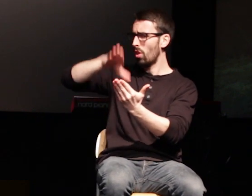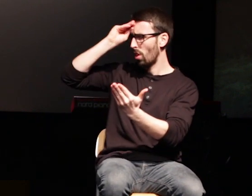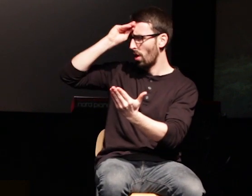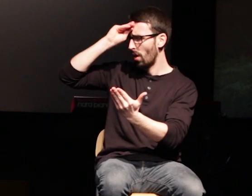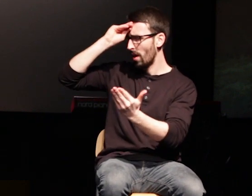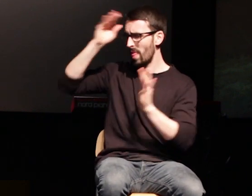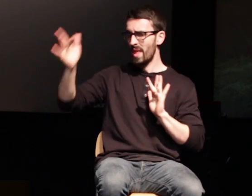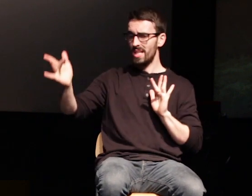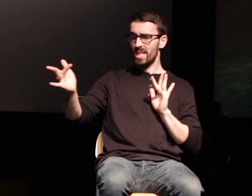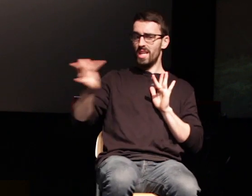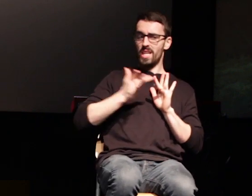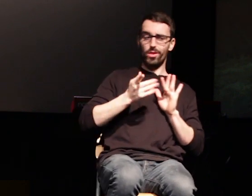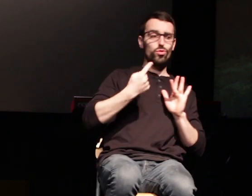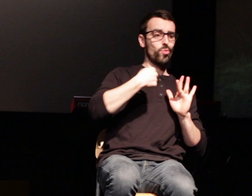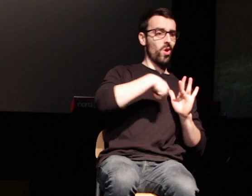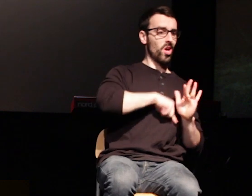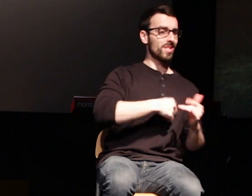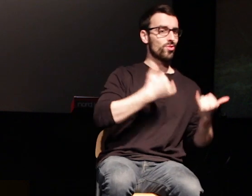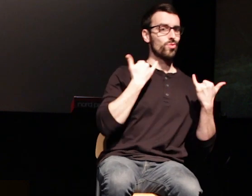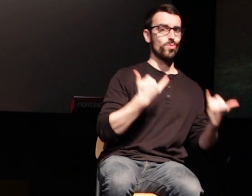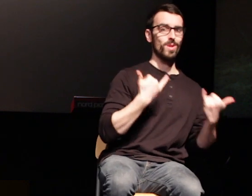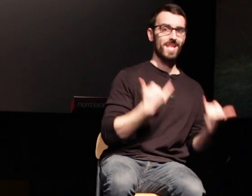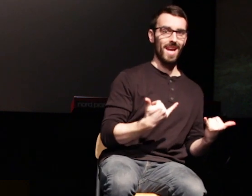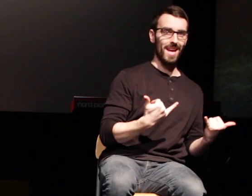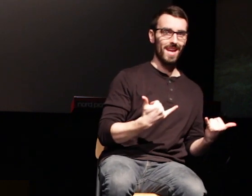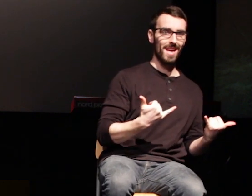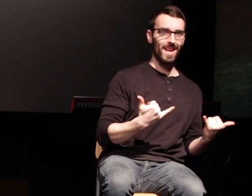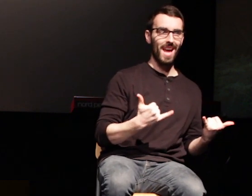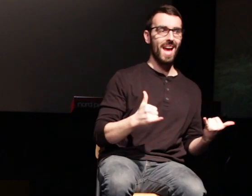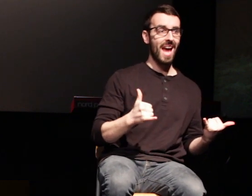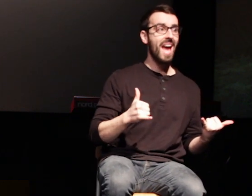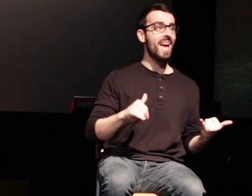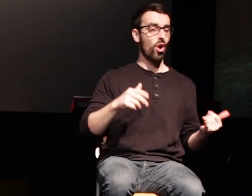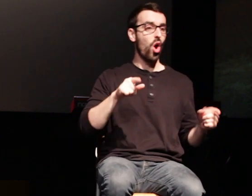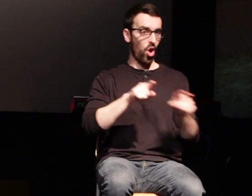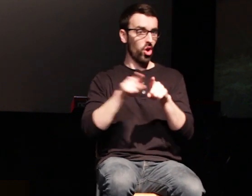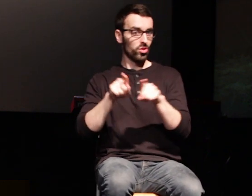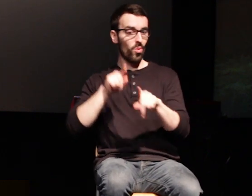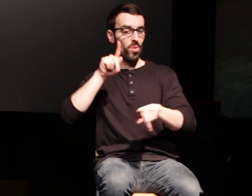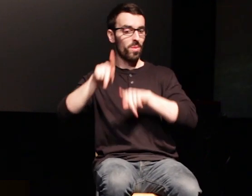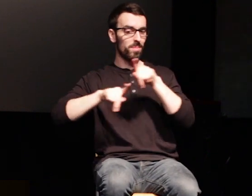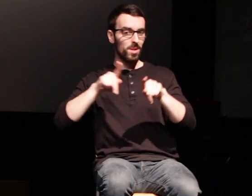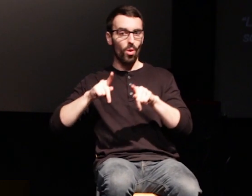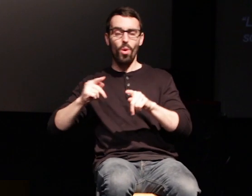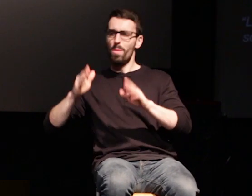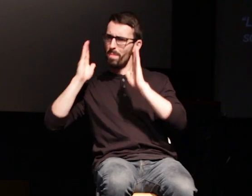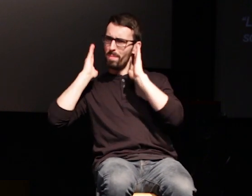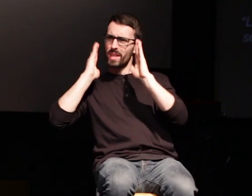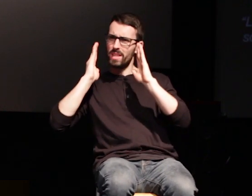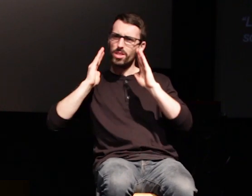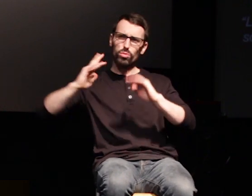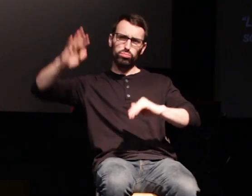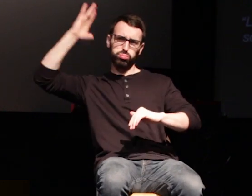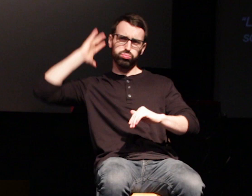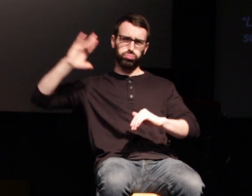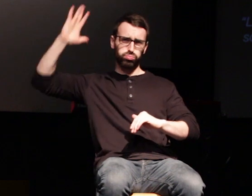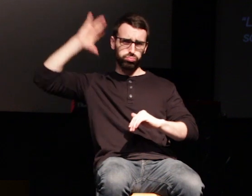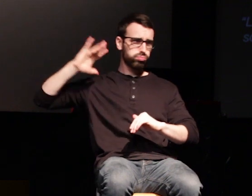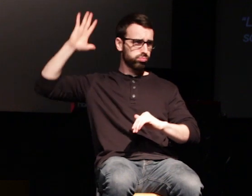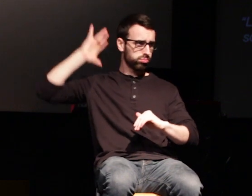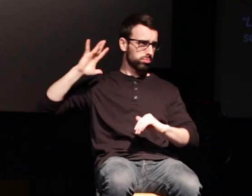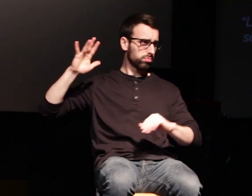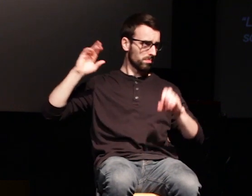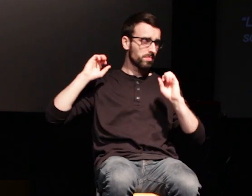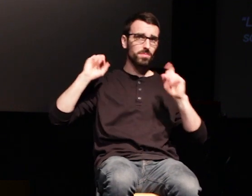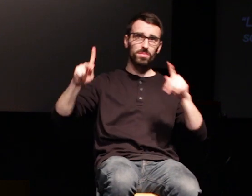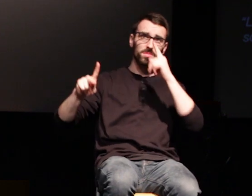the room today, as well as the crowd that was sitting and listening to him 2,000 years ago. So here's what we're gonna read. This is Mark chapter 4, starting with verse 1.